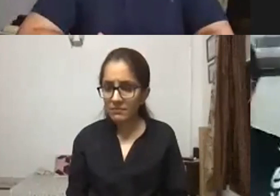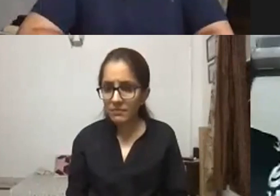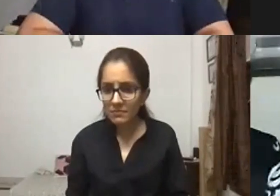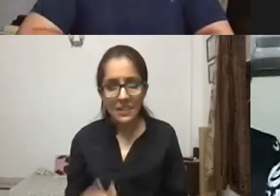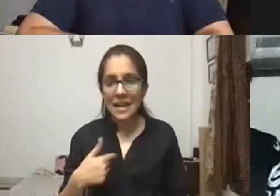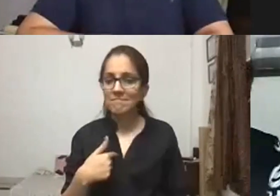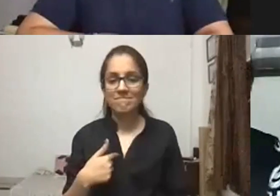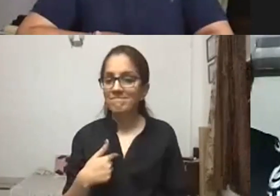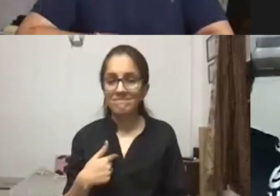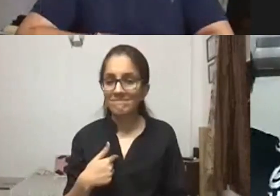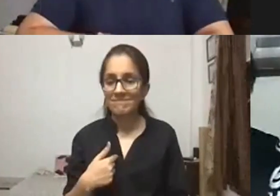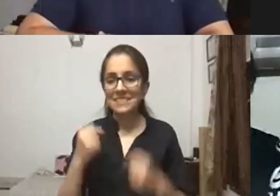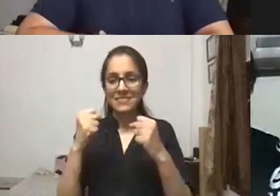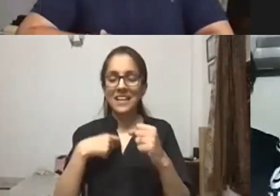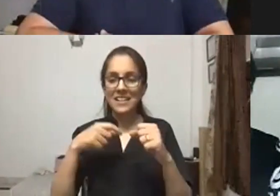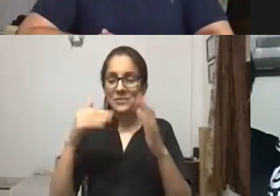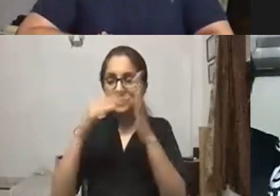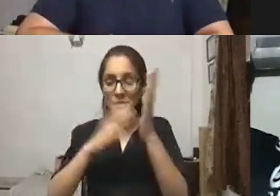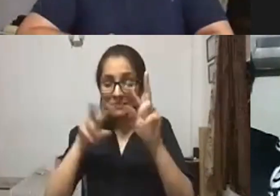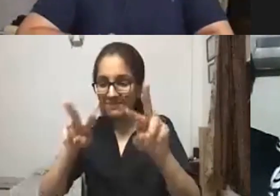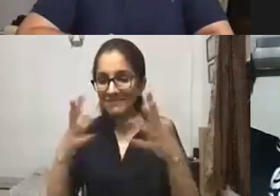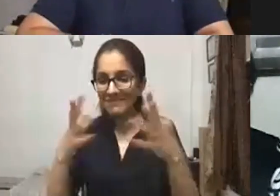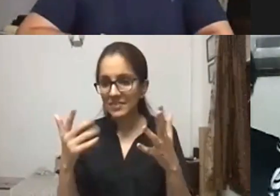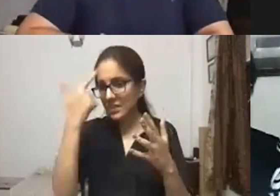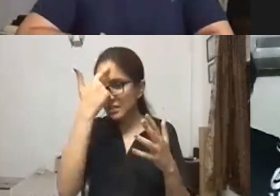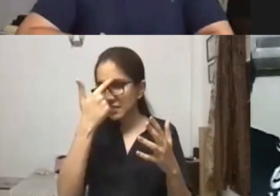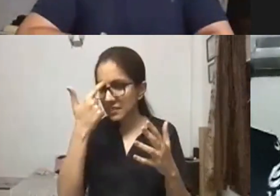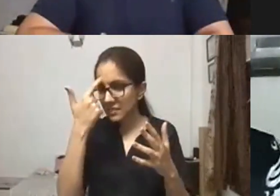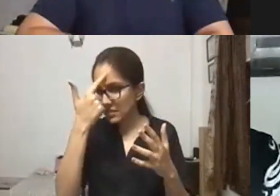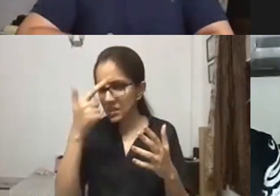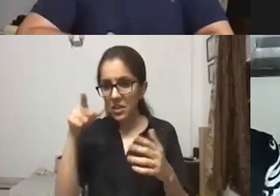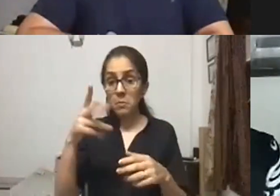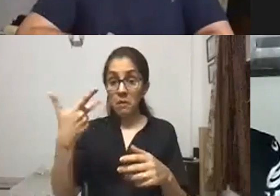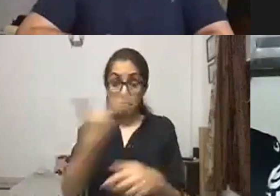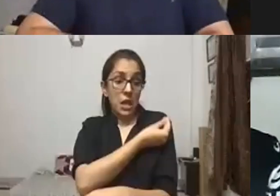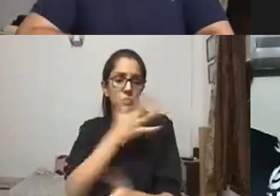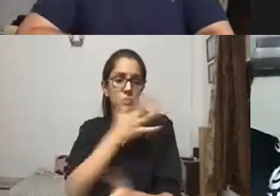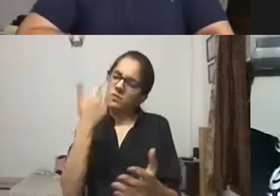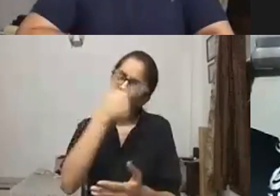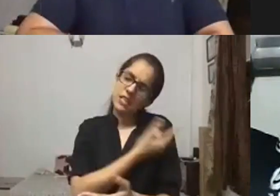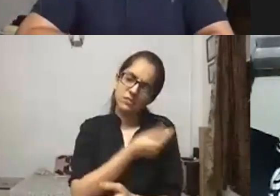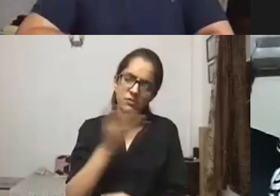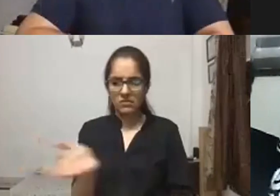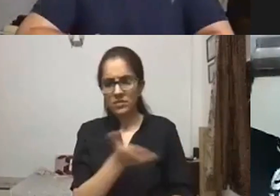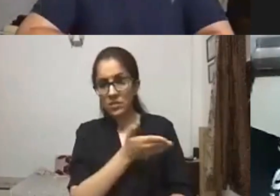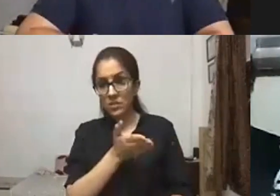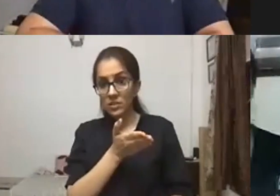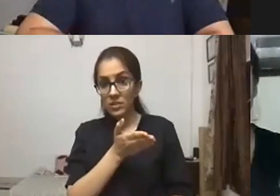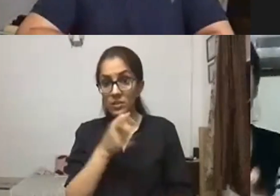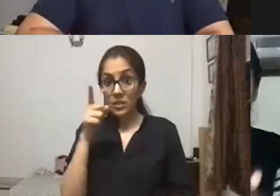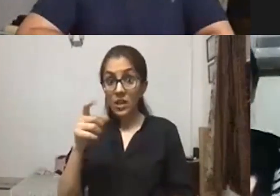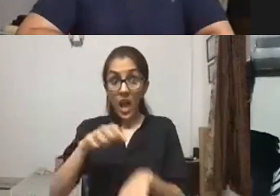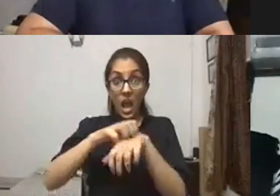Sorry, it's difficult for me to tell you what that is, but redness in your hip is no reason for not to take a vaccine. If you're prone